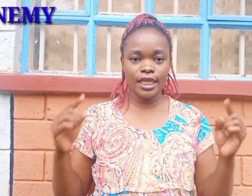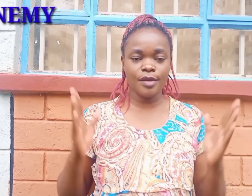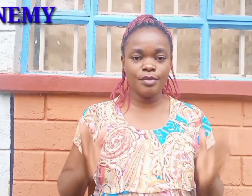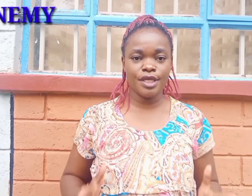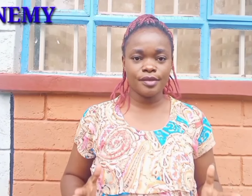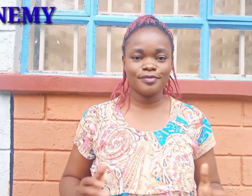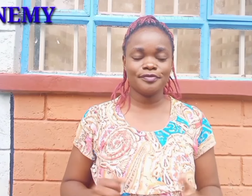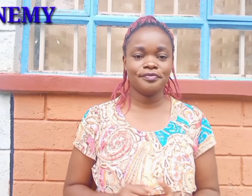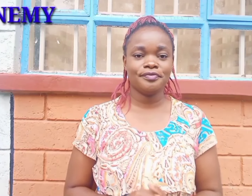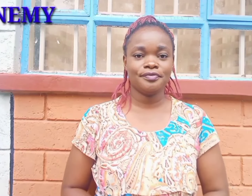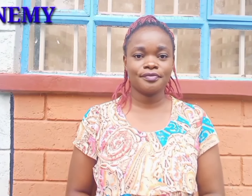Enemy.